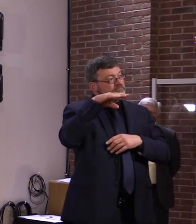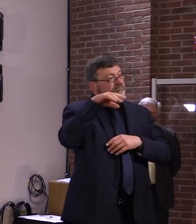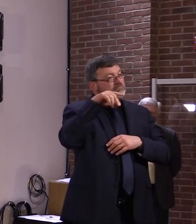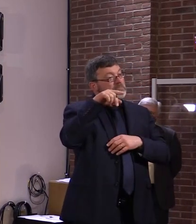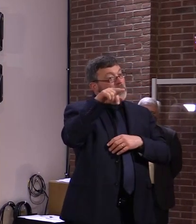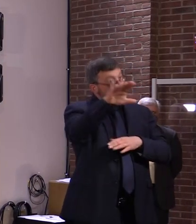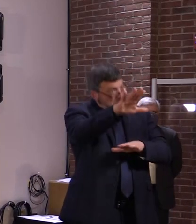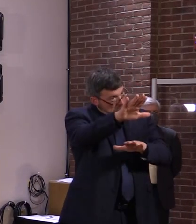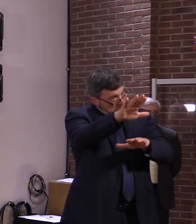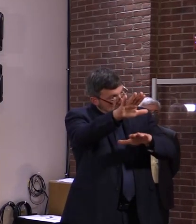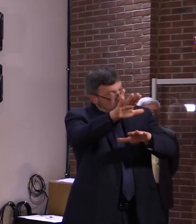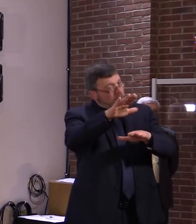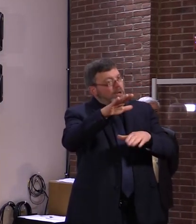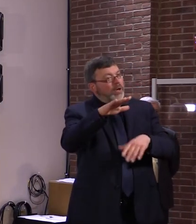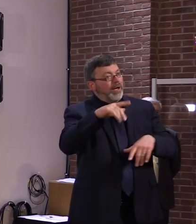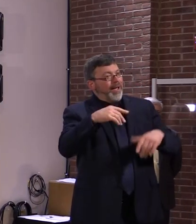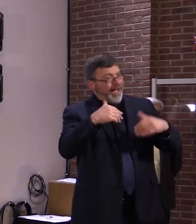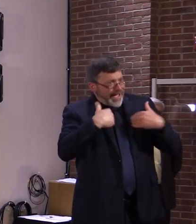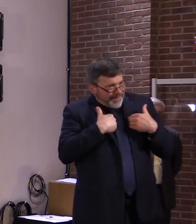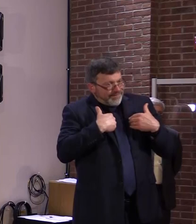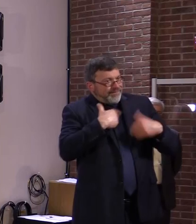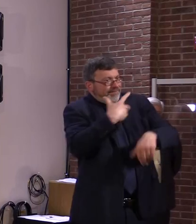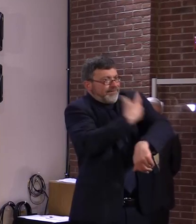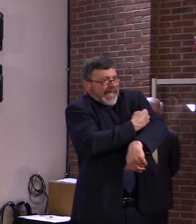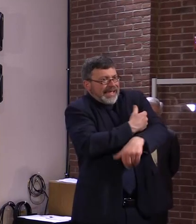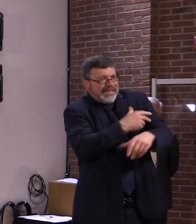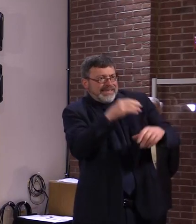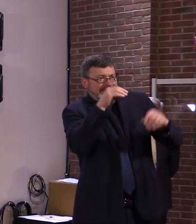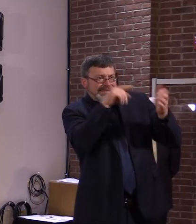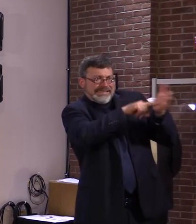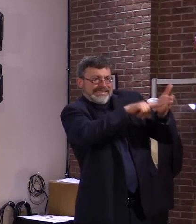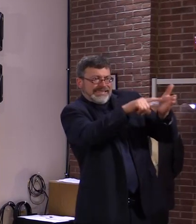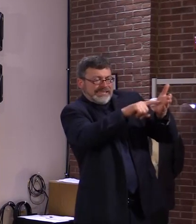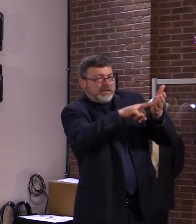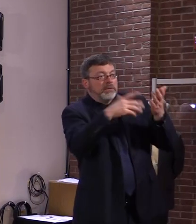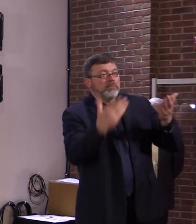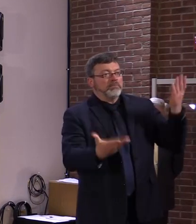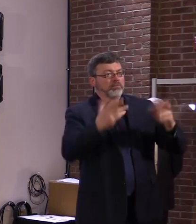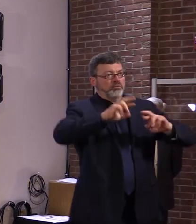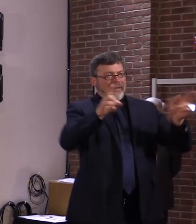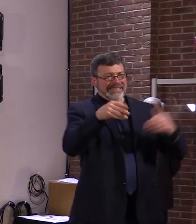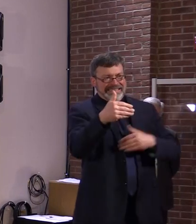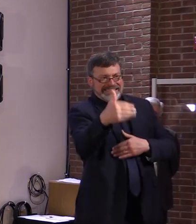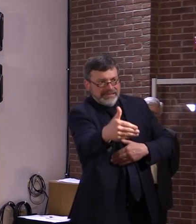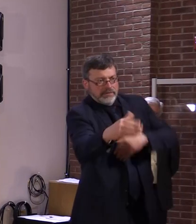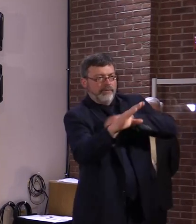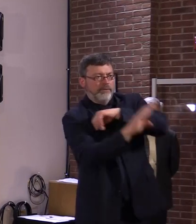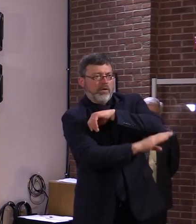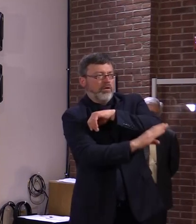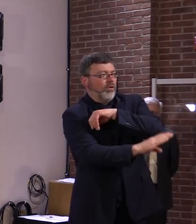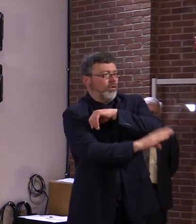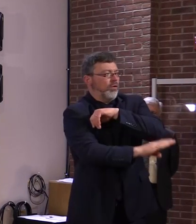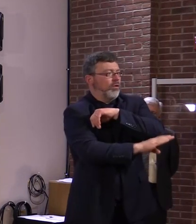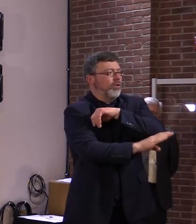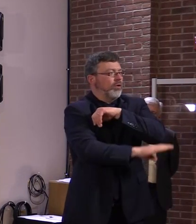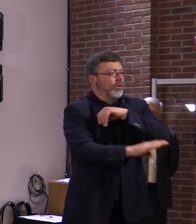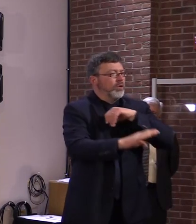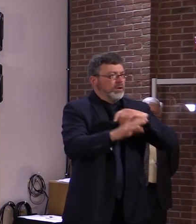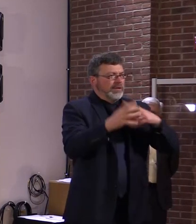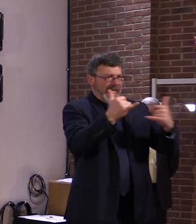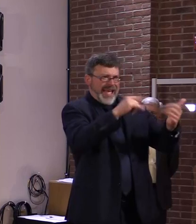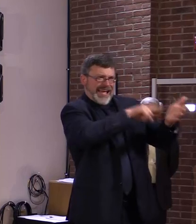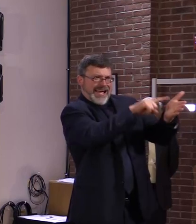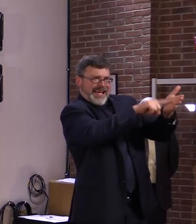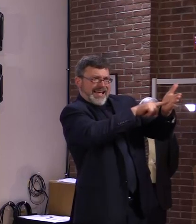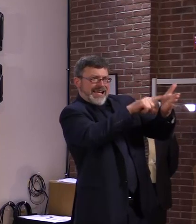a younger age of children who will be eligible for the vaccine. So this will be another kind of a transition period for